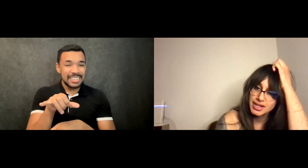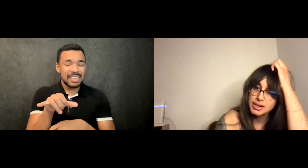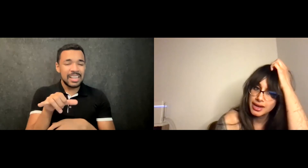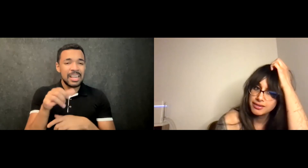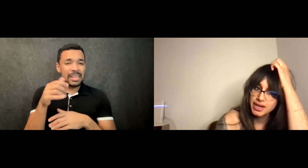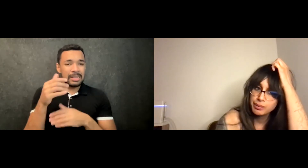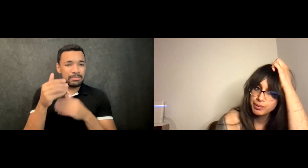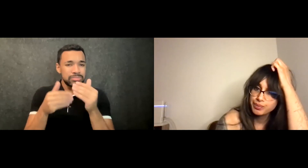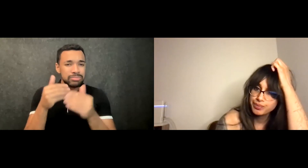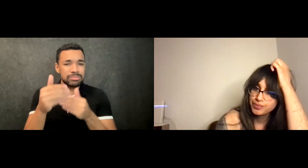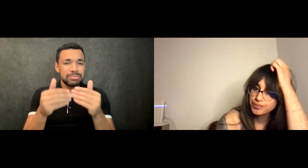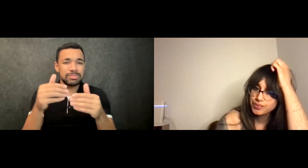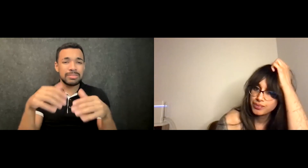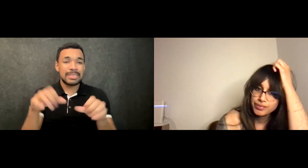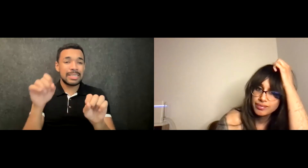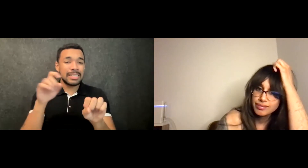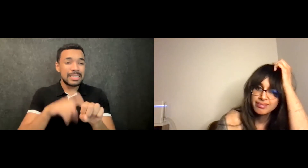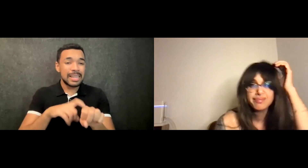It takes a lifetime.